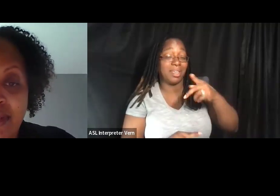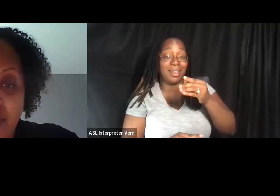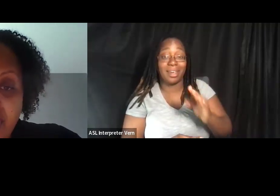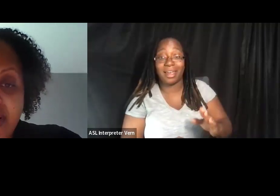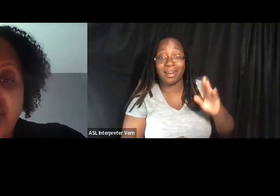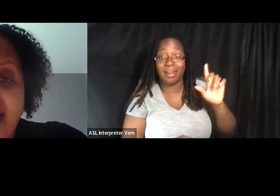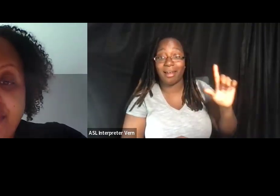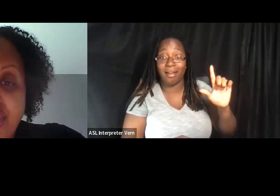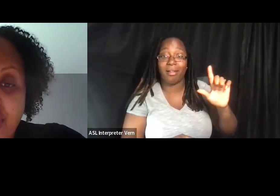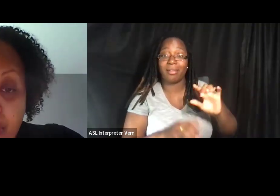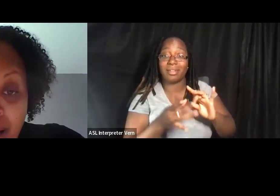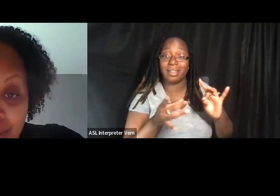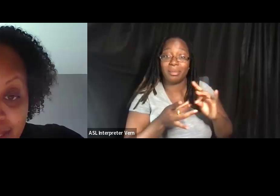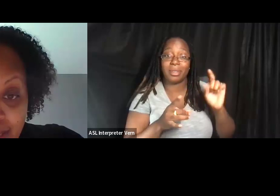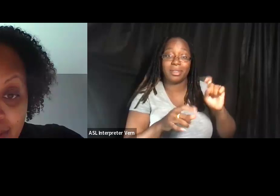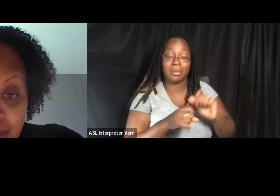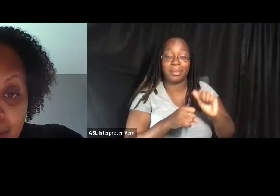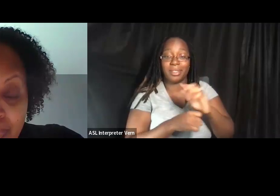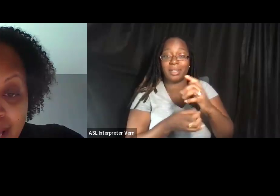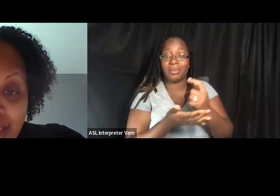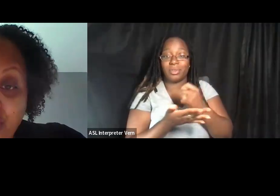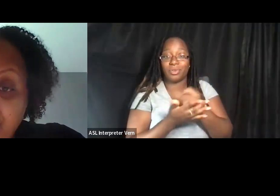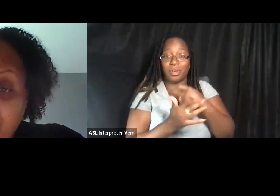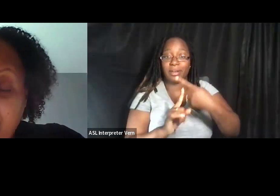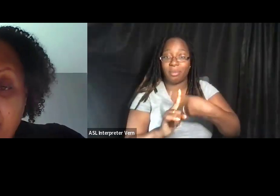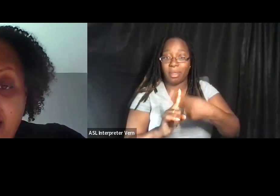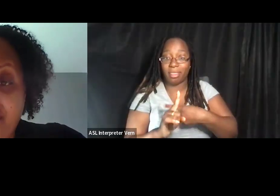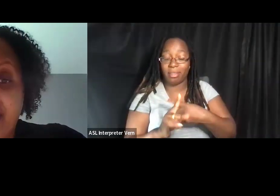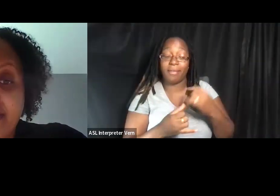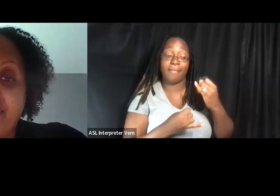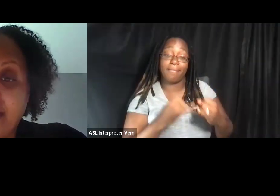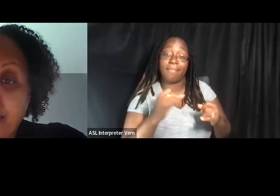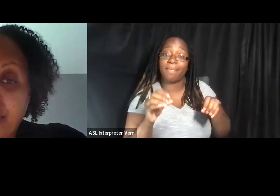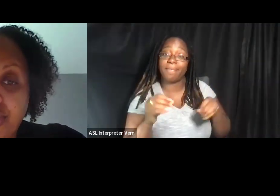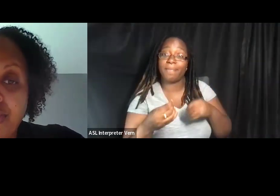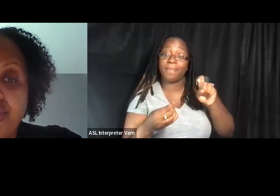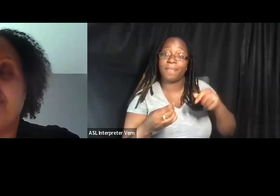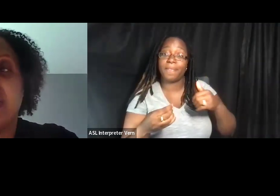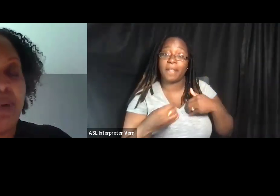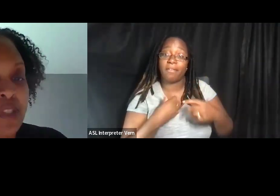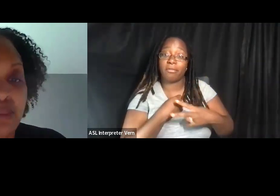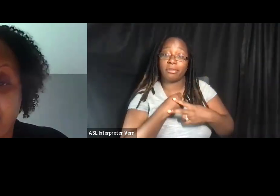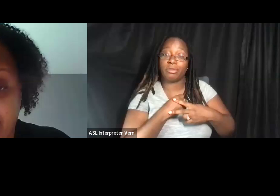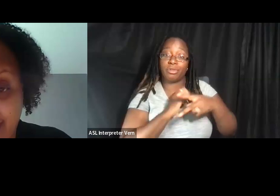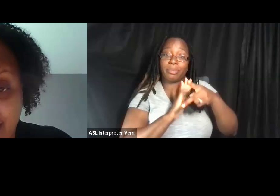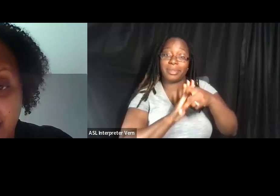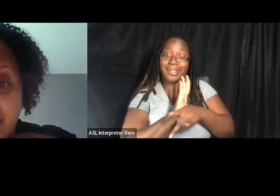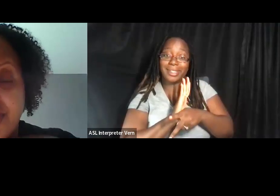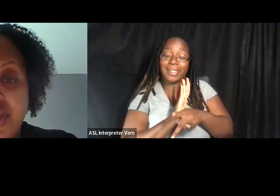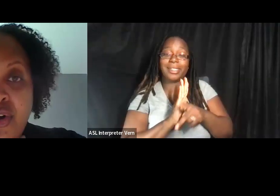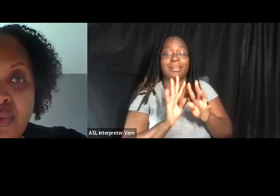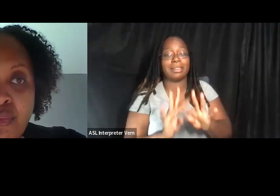Finally, the organization has a reserve policy, as it's critical that we have funds available due to reimbursable